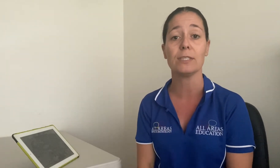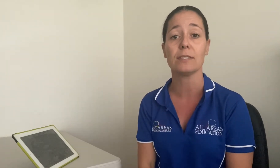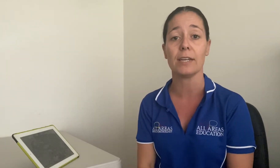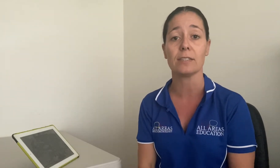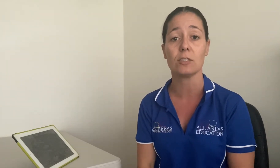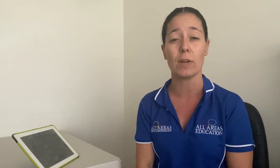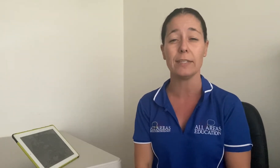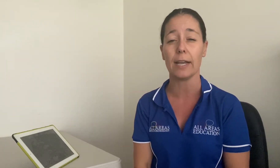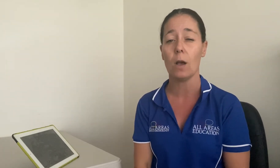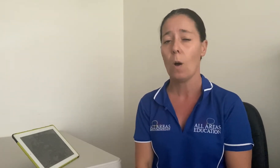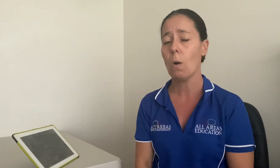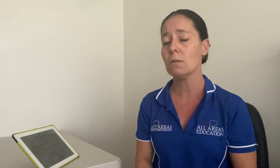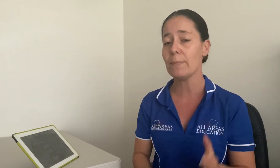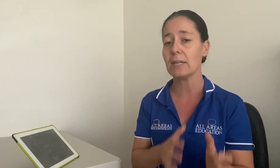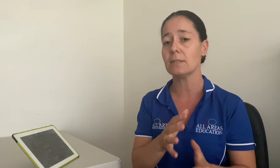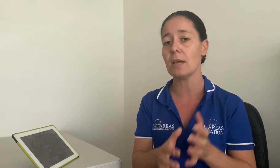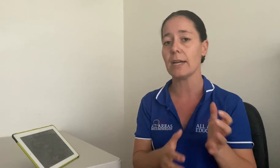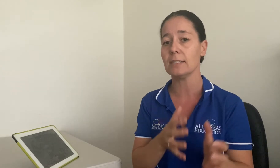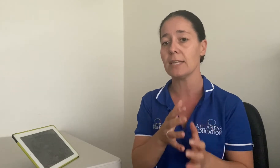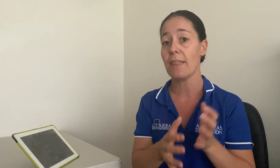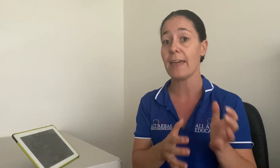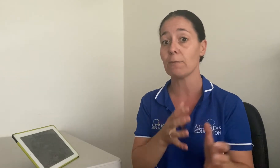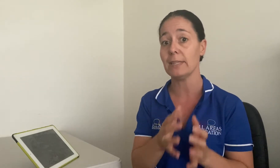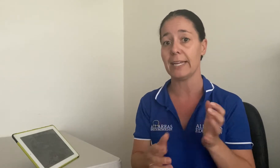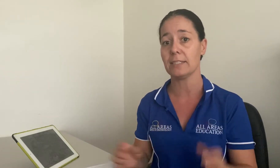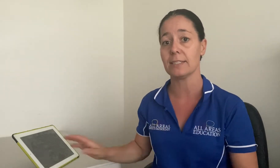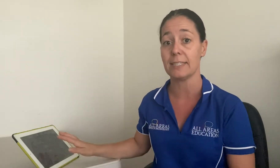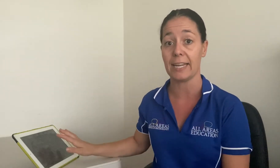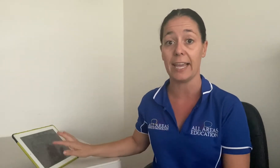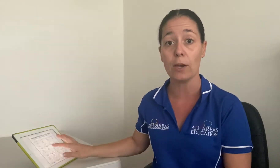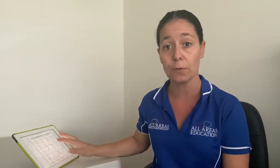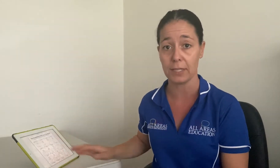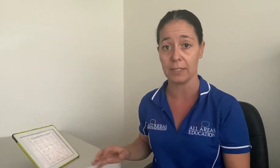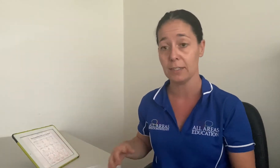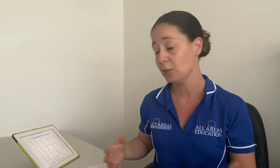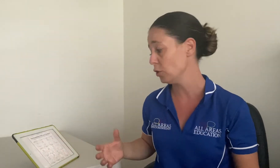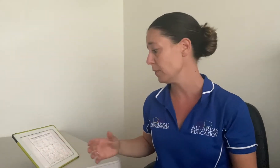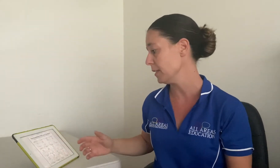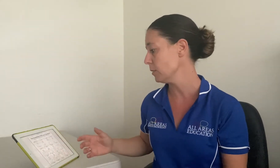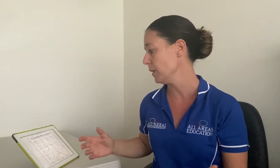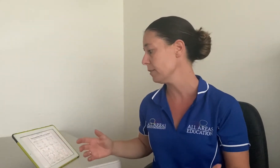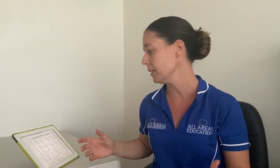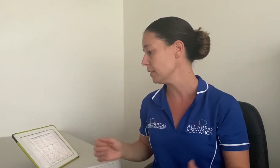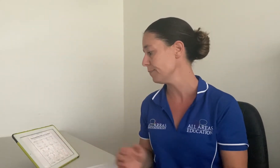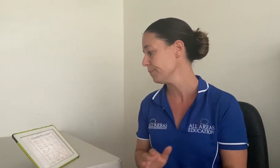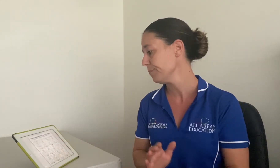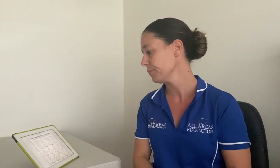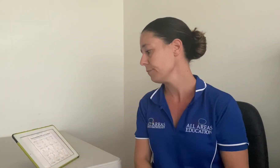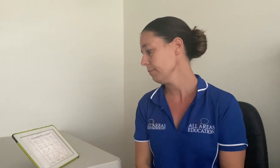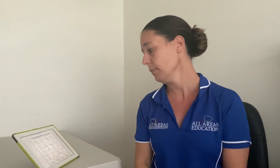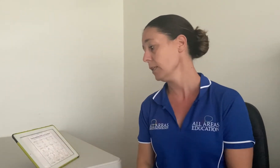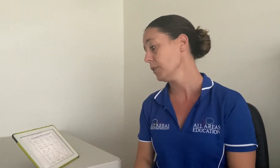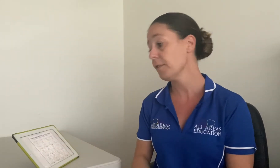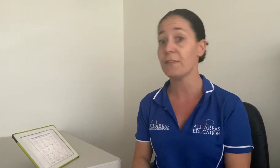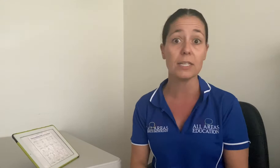Sign Australia, all about signs that relate to staying healthy during this period. So the first one